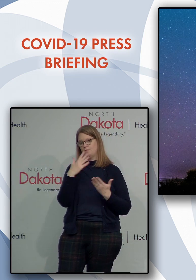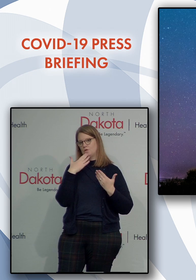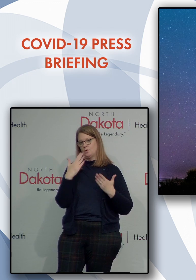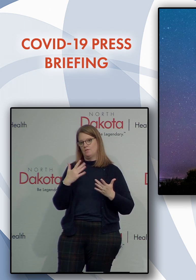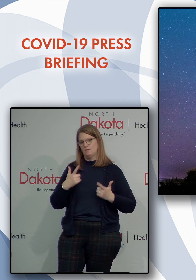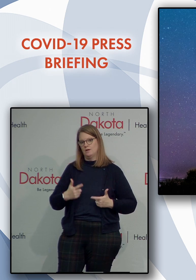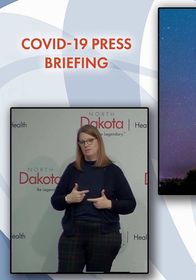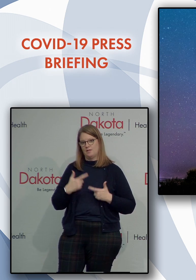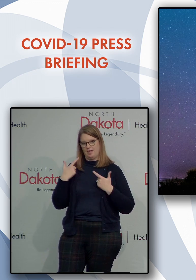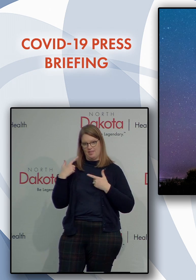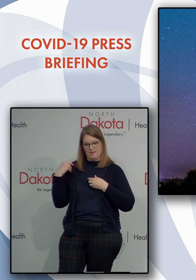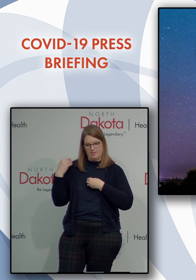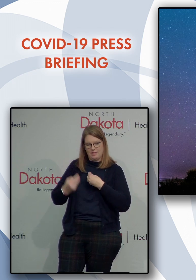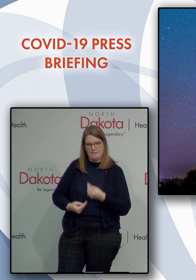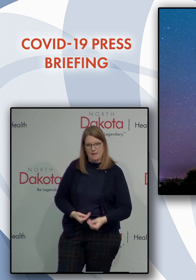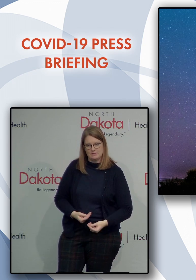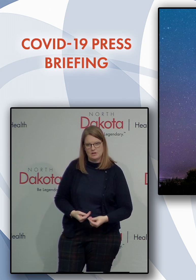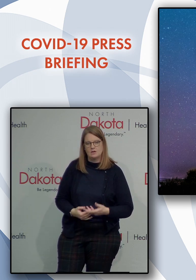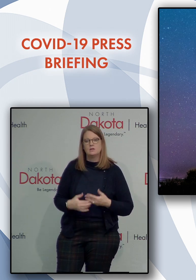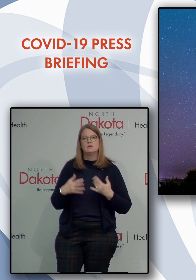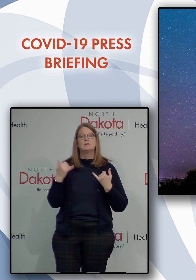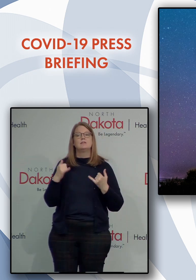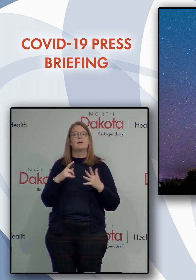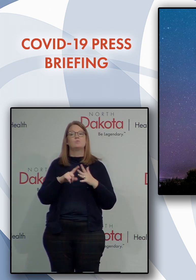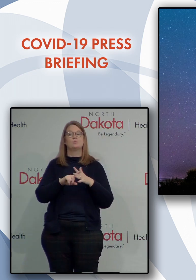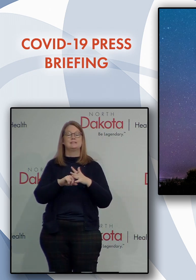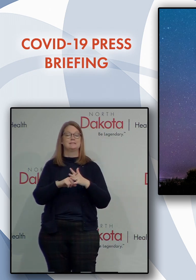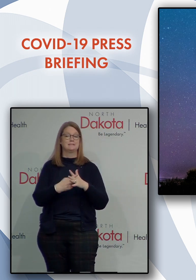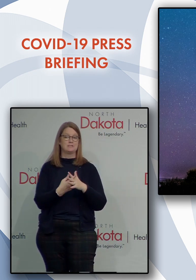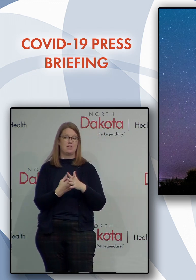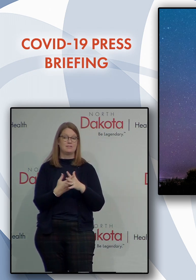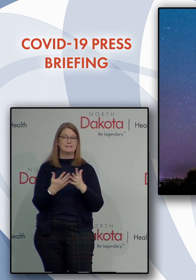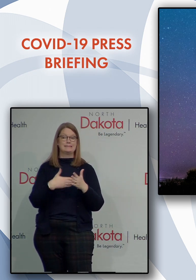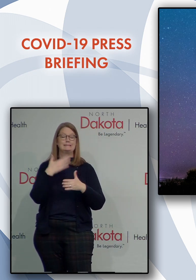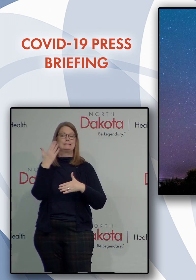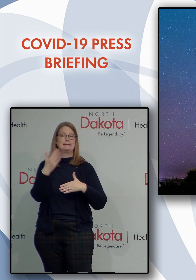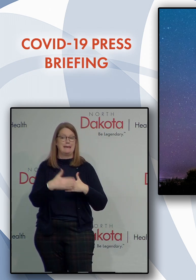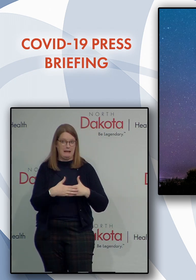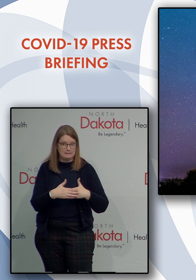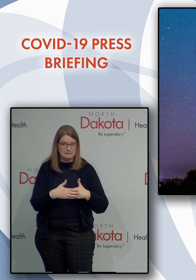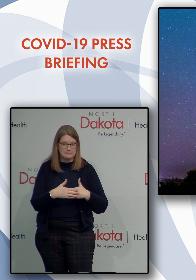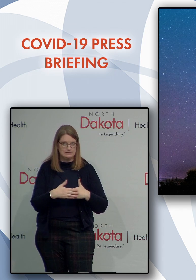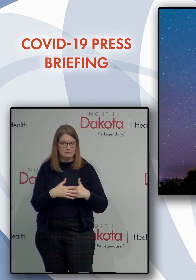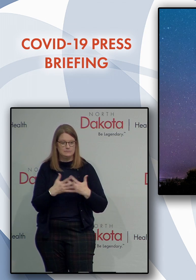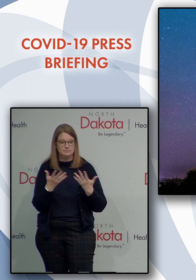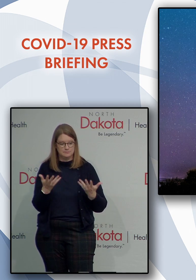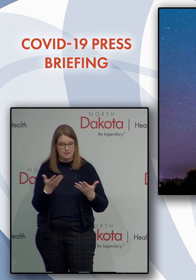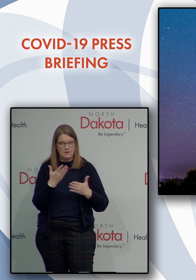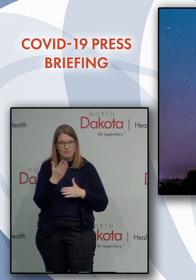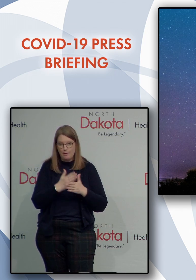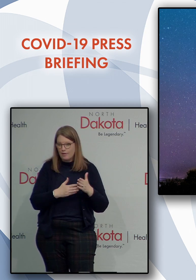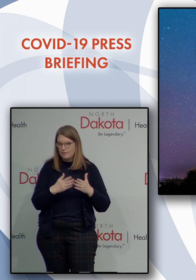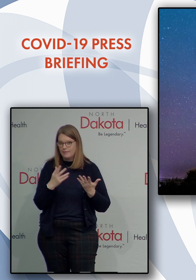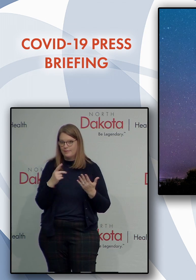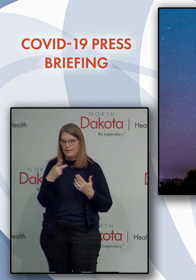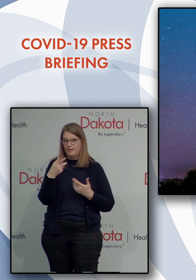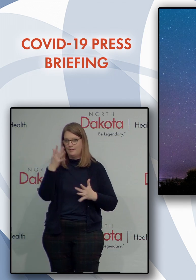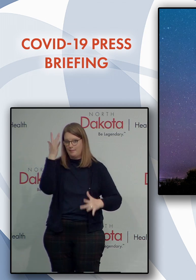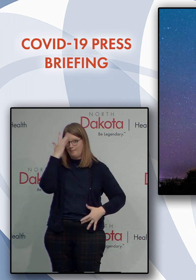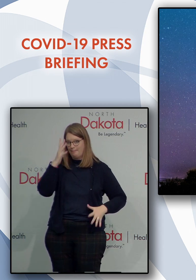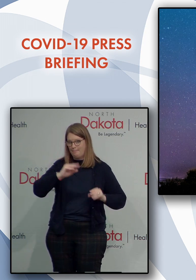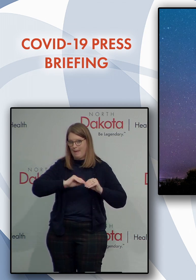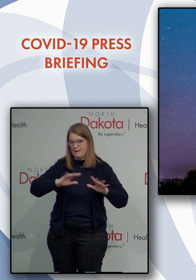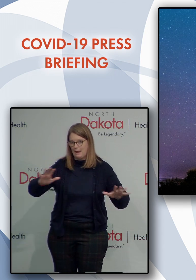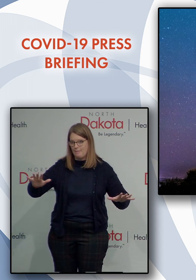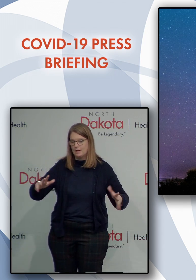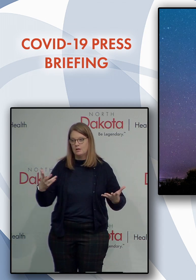have passed on to us." And as we enter into this next phase of the pandemic, a phase where we've got